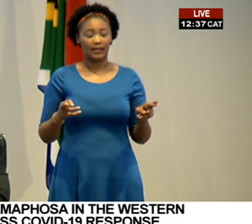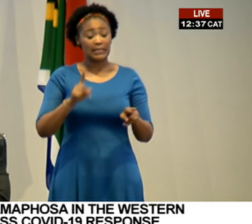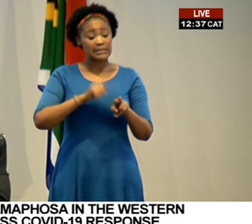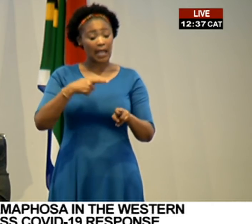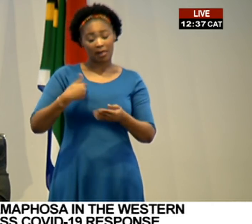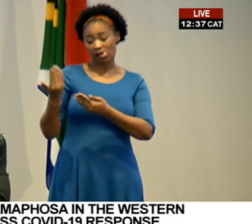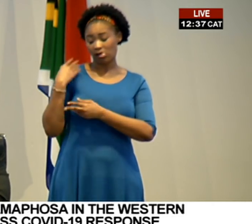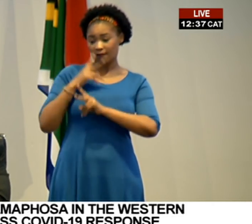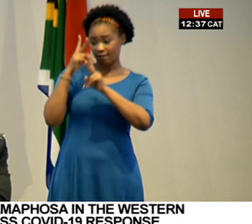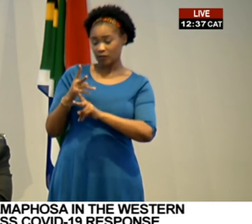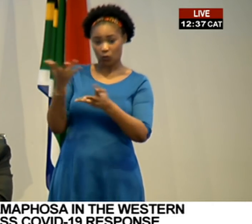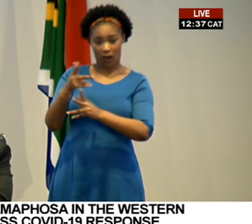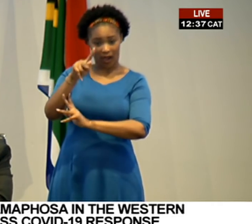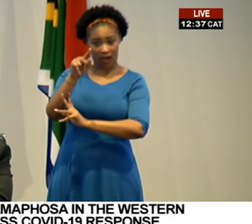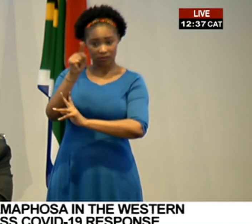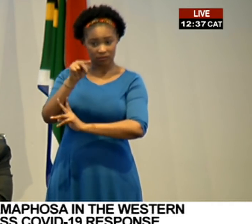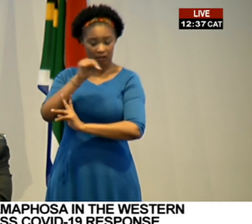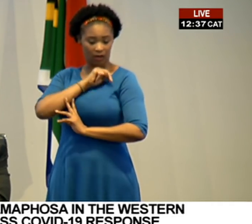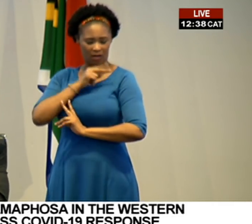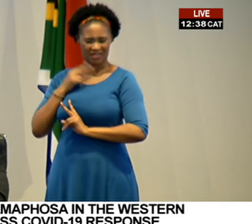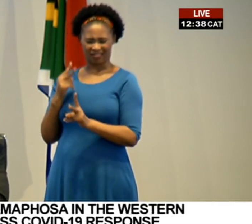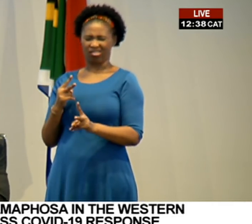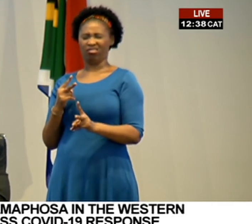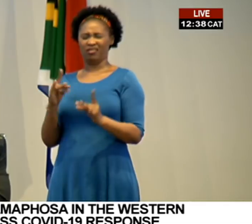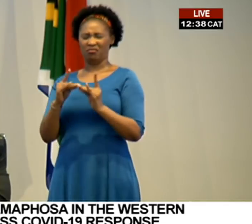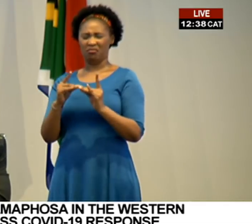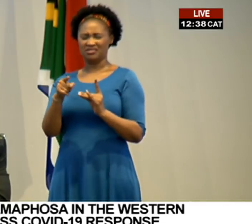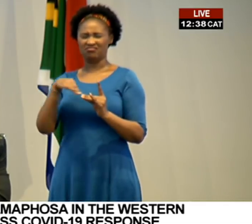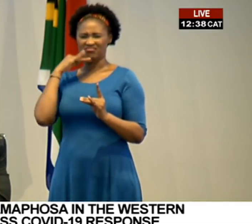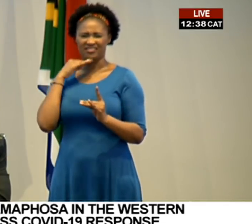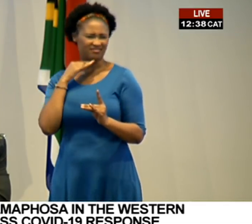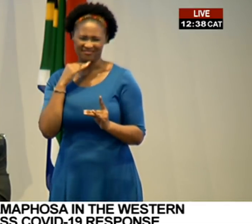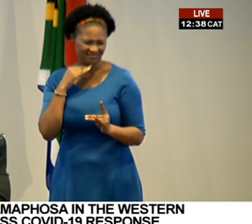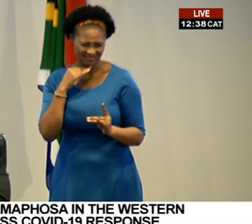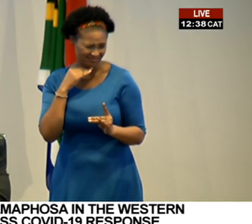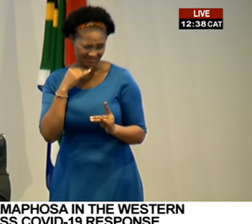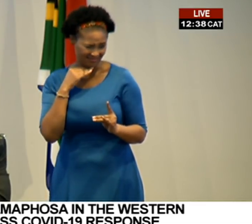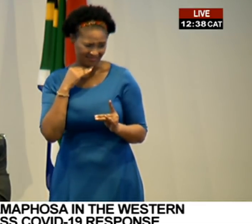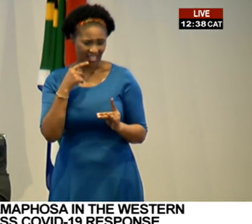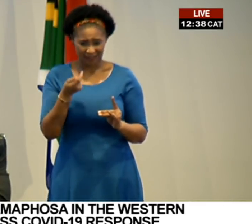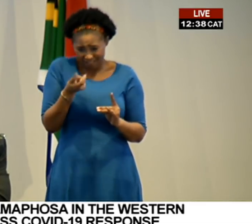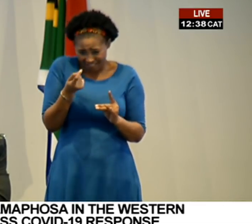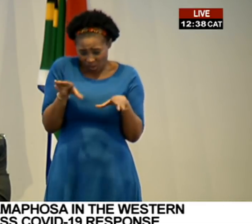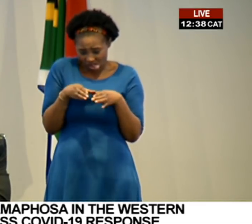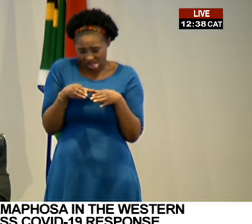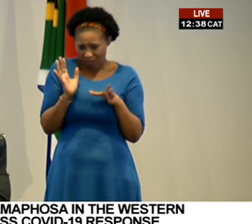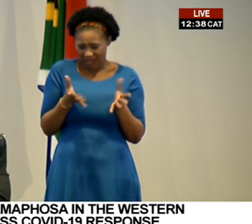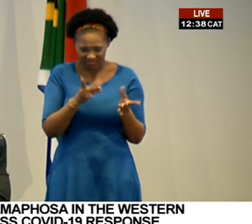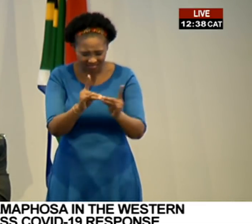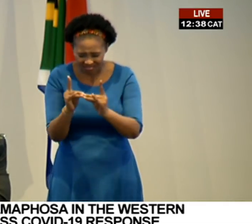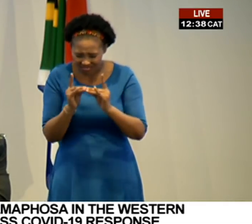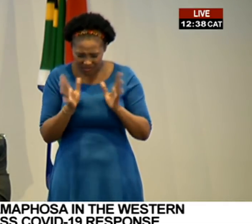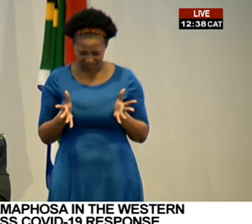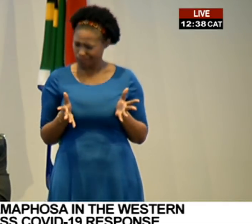KZN, they had also under-provided the beds that they were going to make available, and